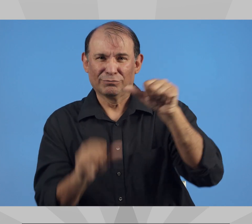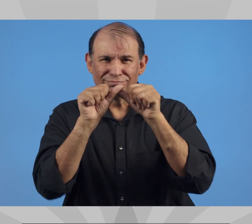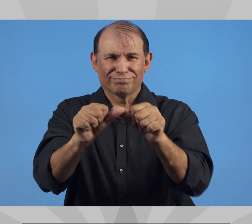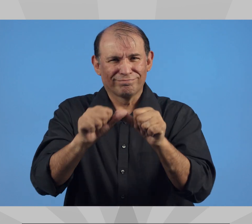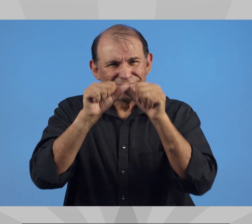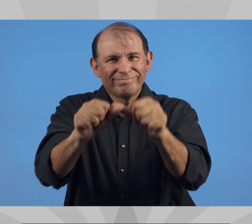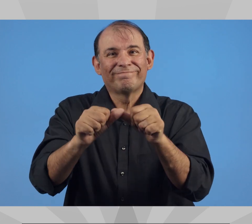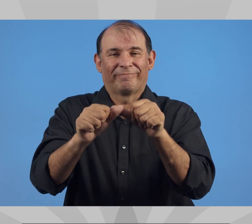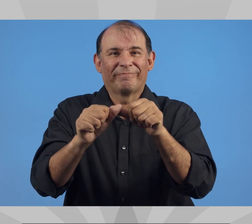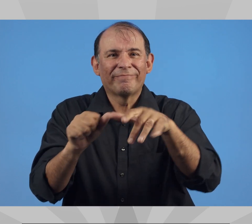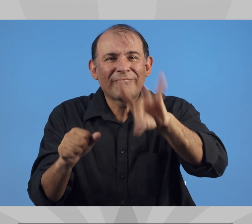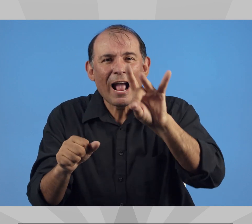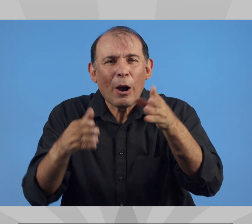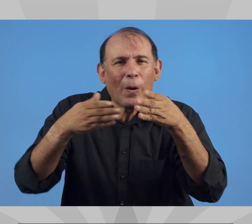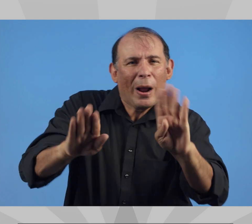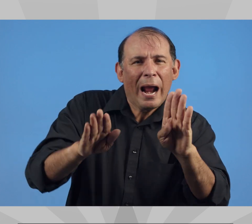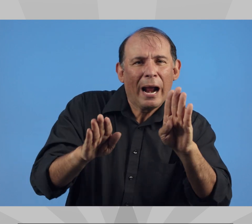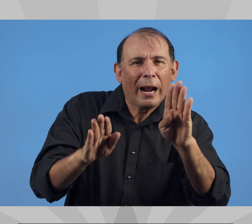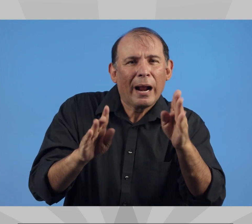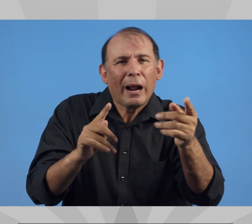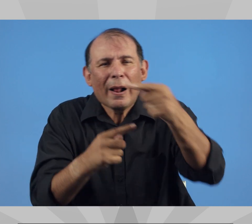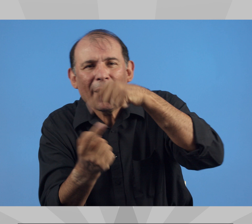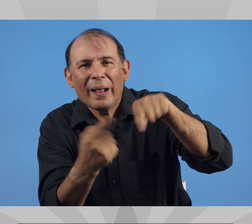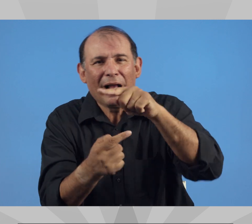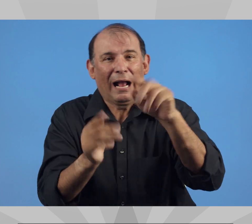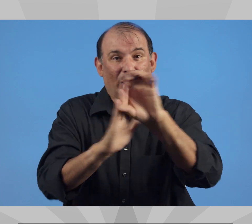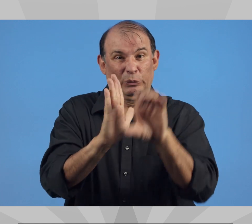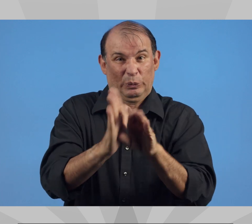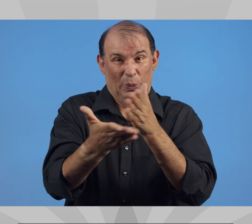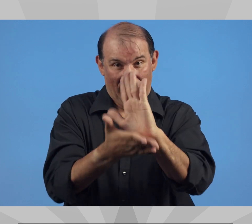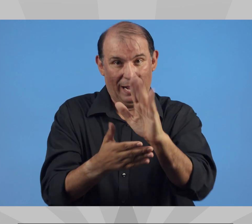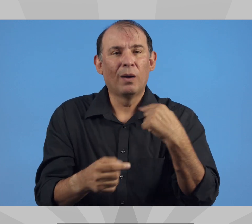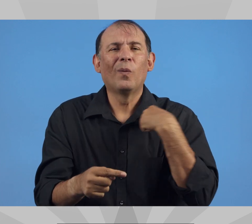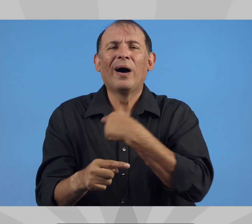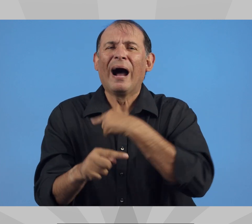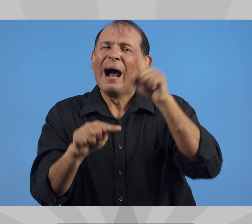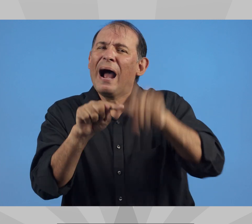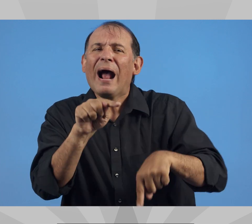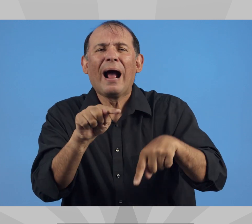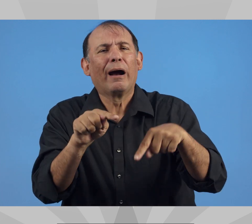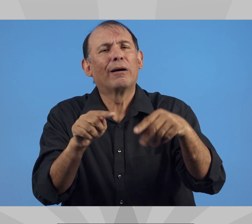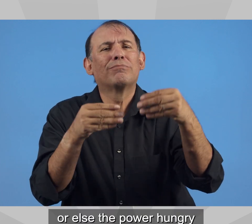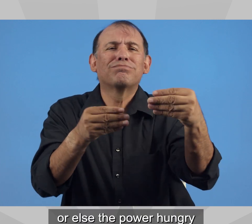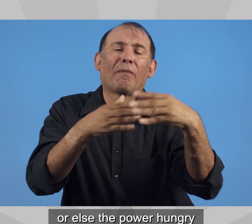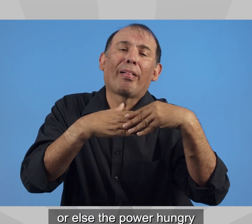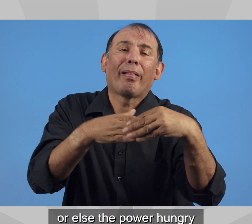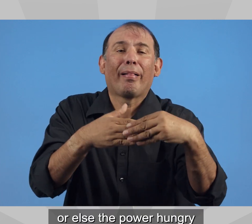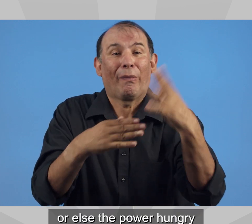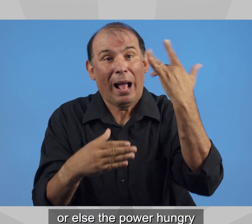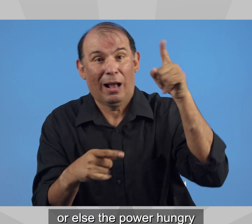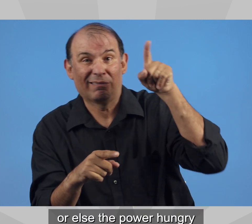The government keeps finding ways to come after our constitutional rights. We cannot give an inch, or else